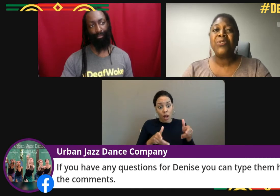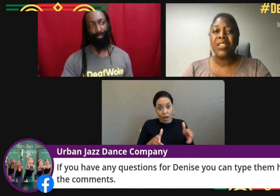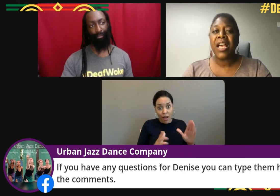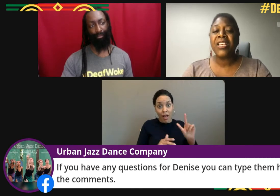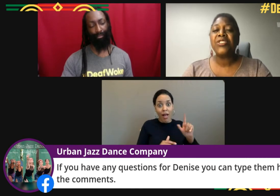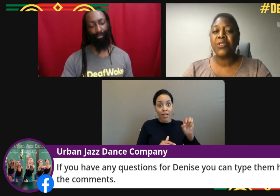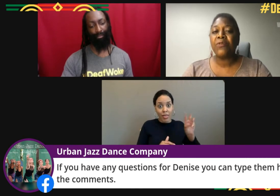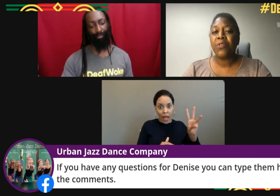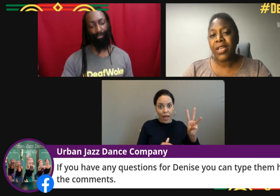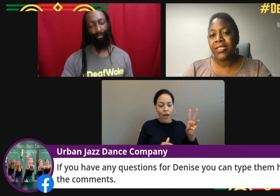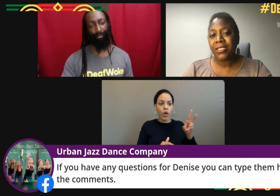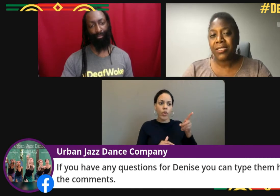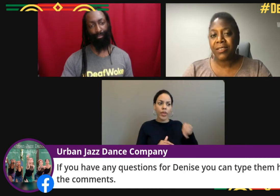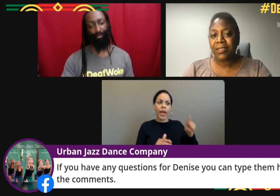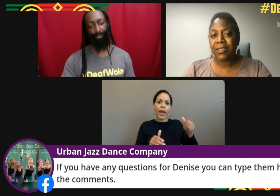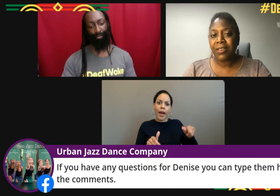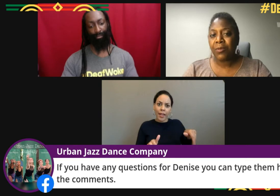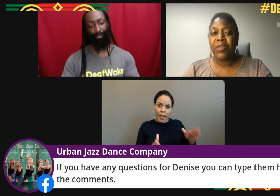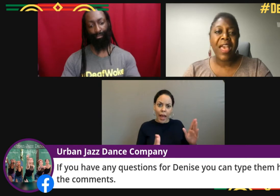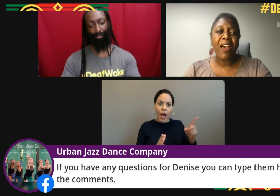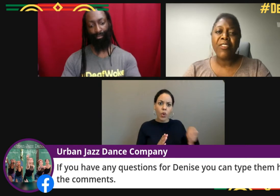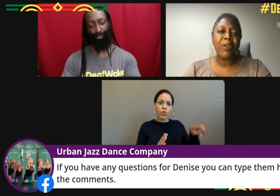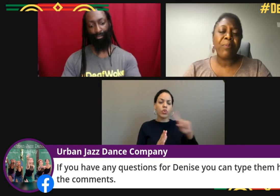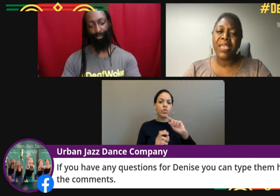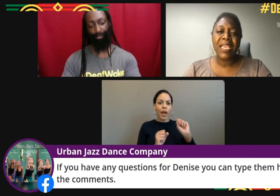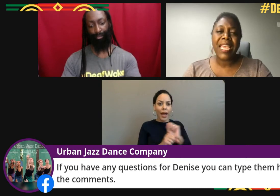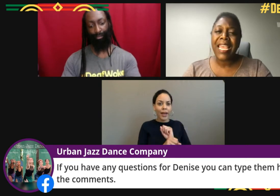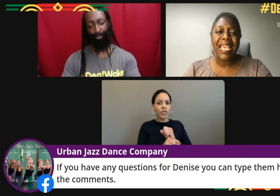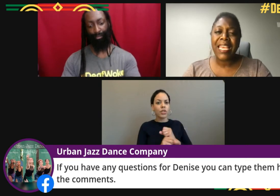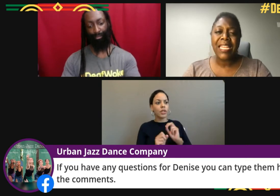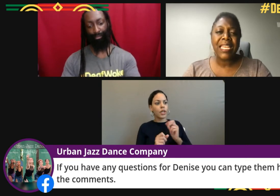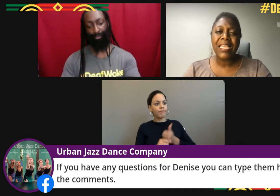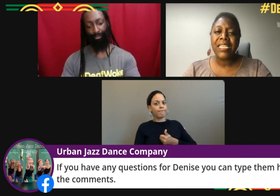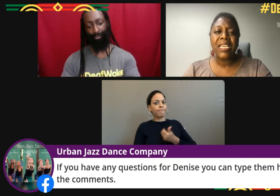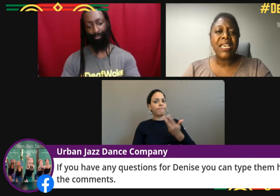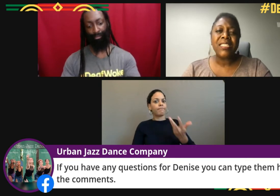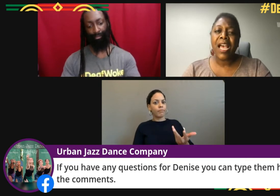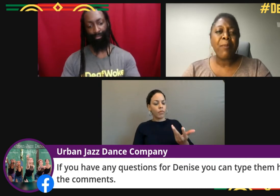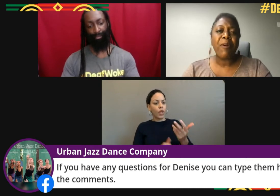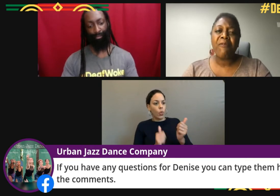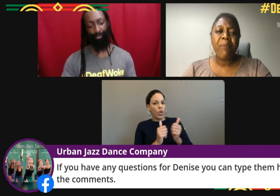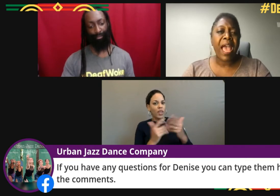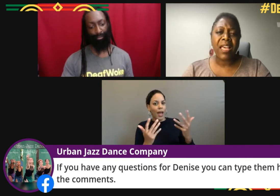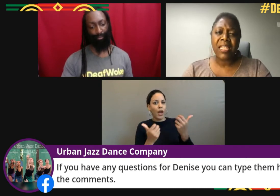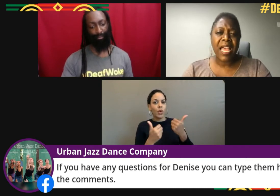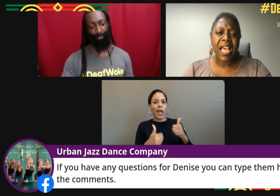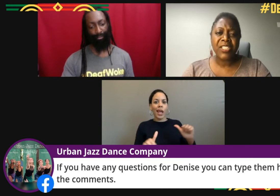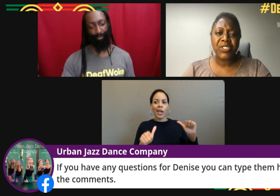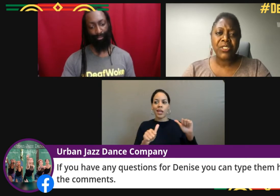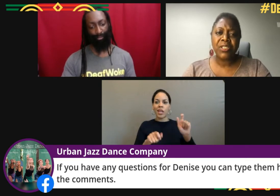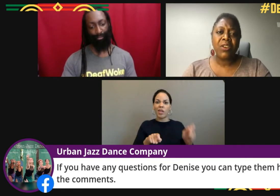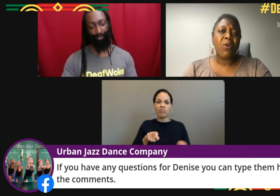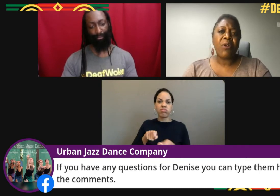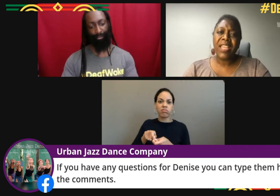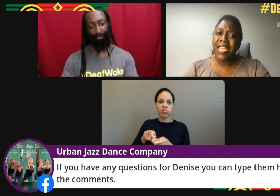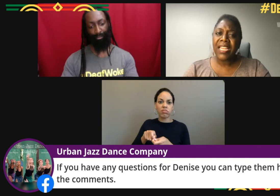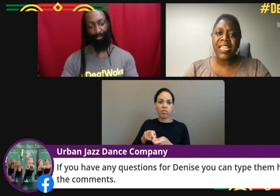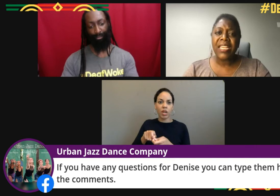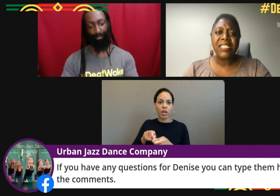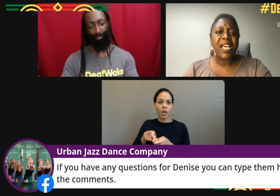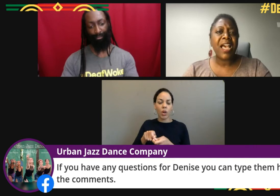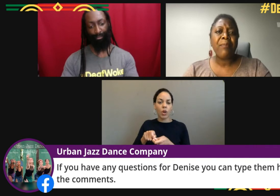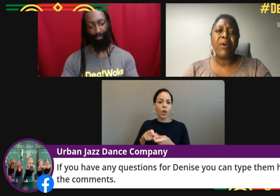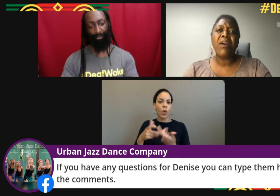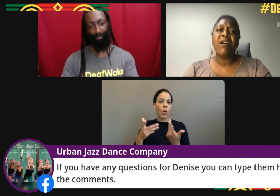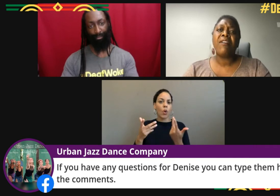to utilize your voice without there being any type of backlash or